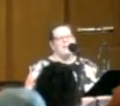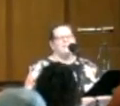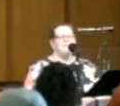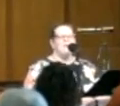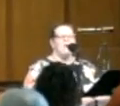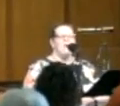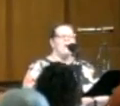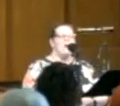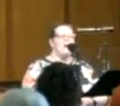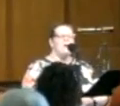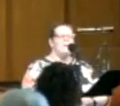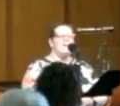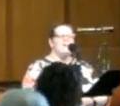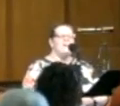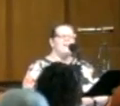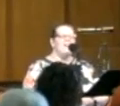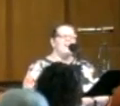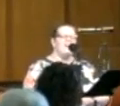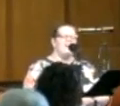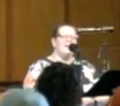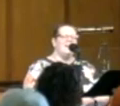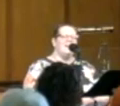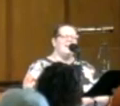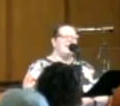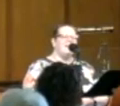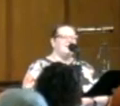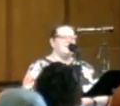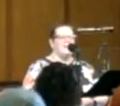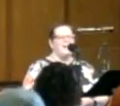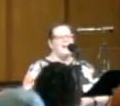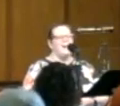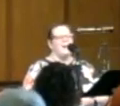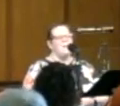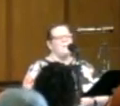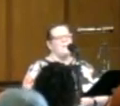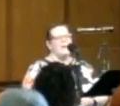There is more peace